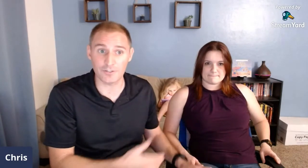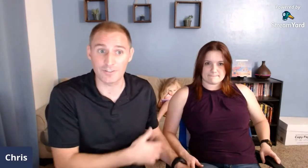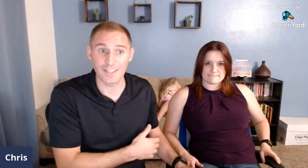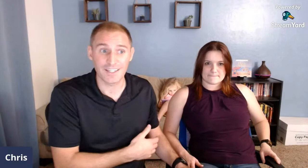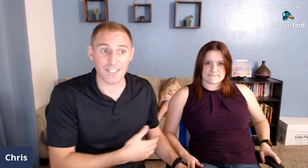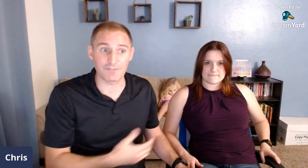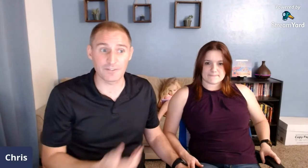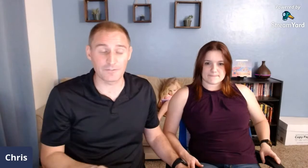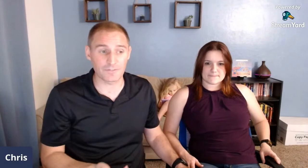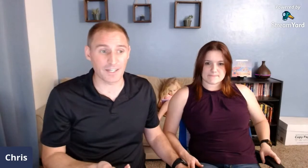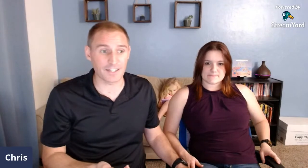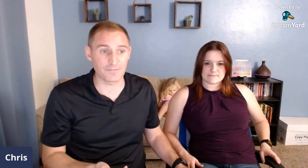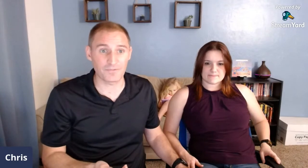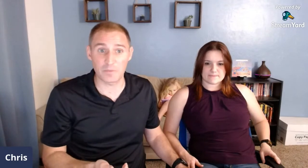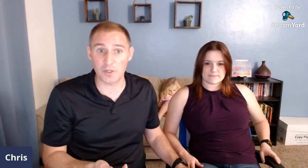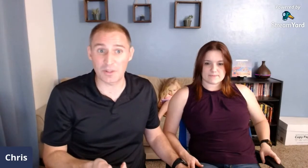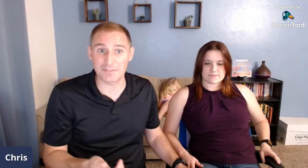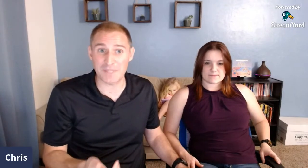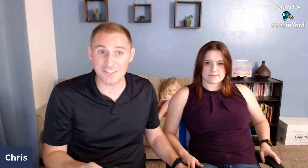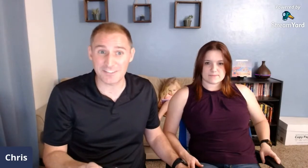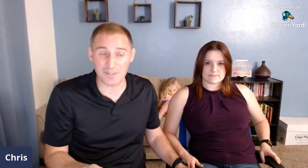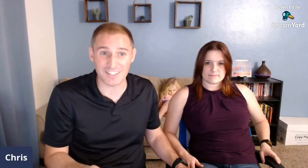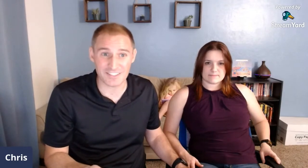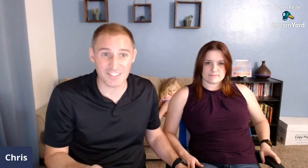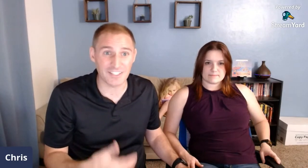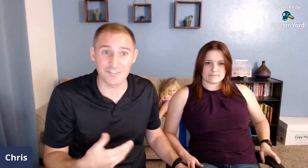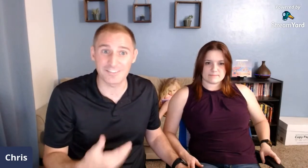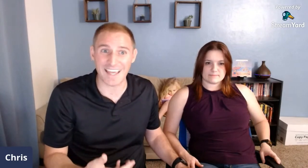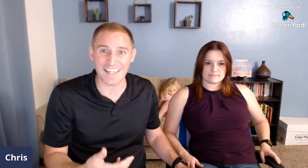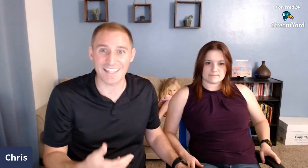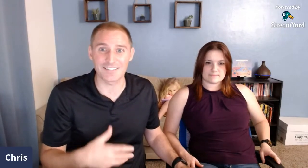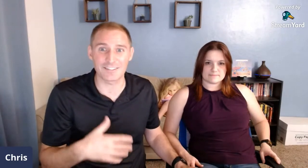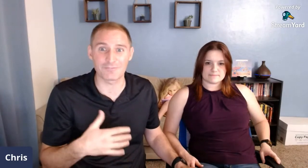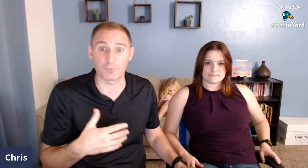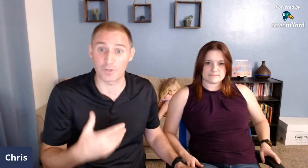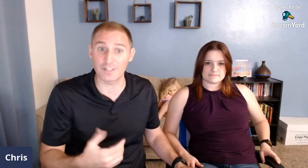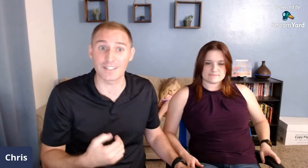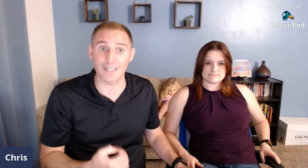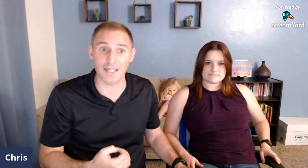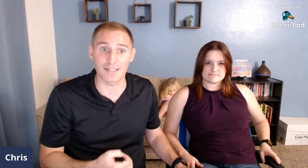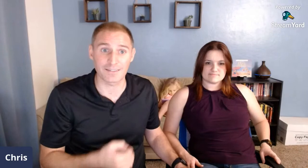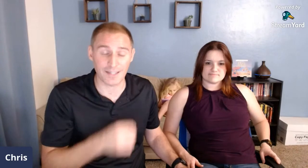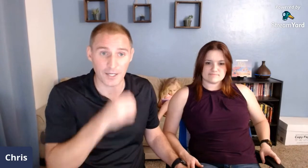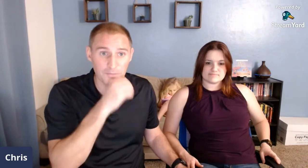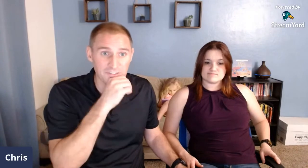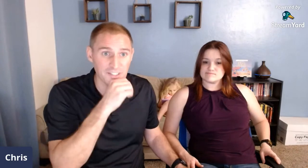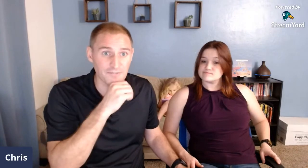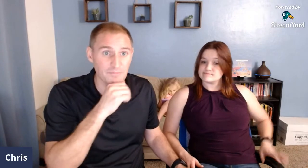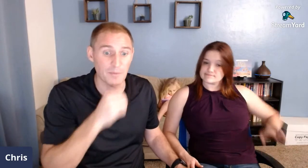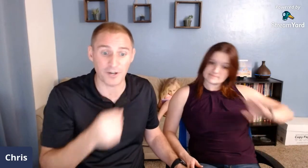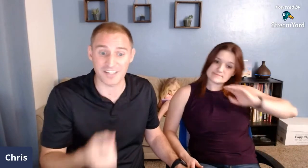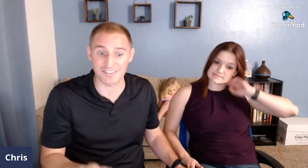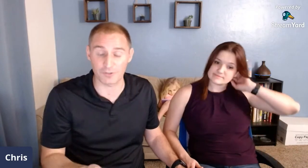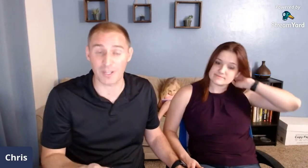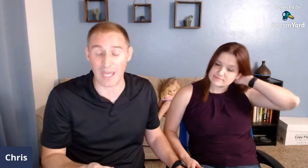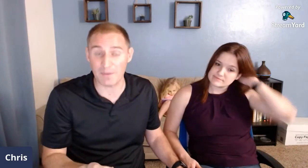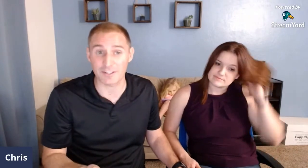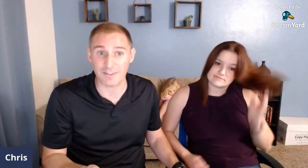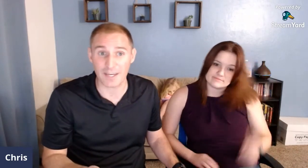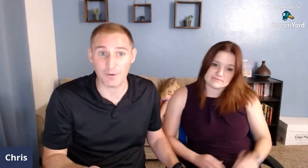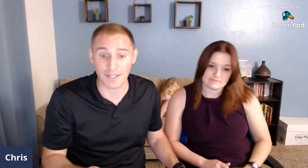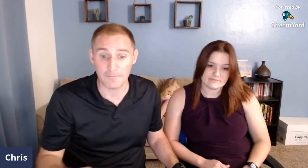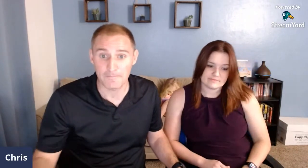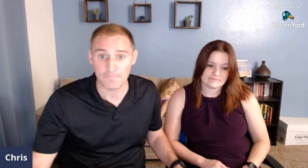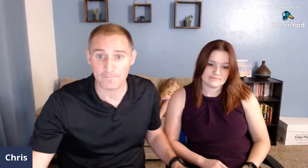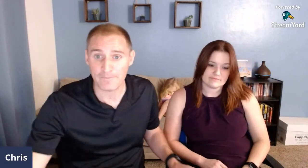and review. And if you've familiar with spaced repetition, you can use that, and you can really help yourself memorize